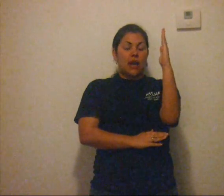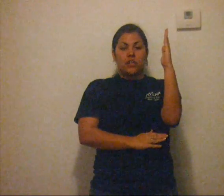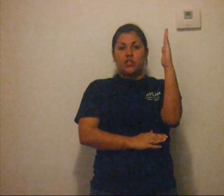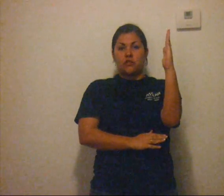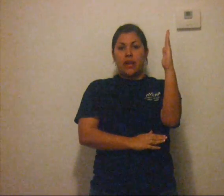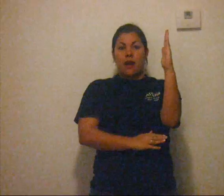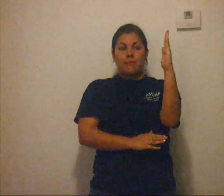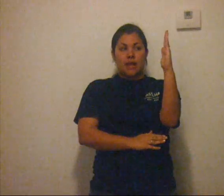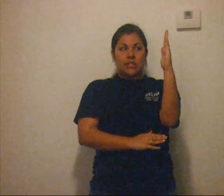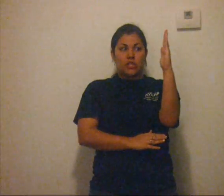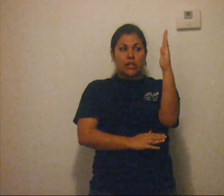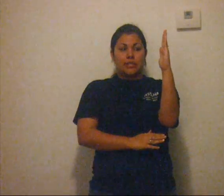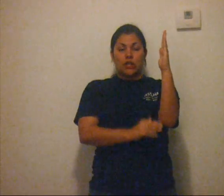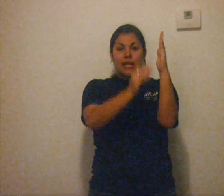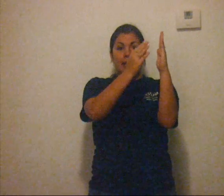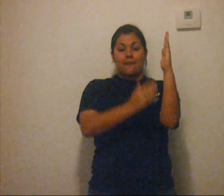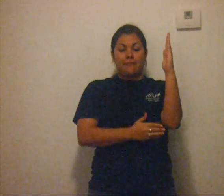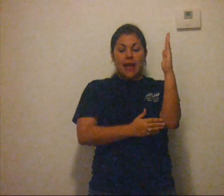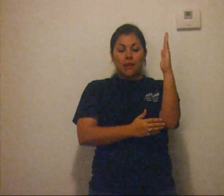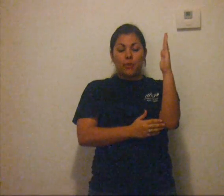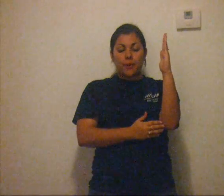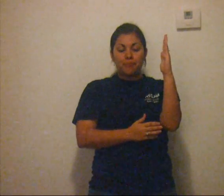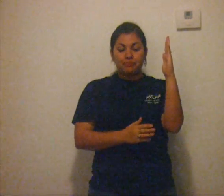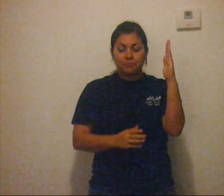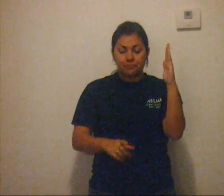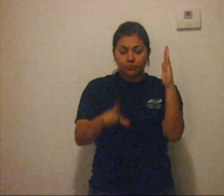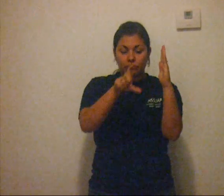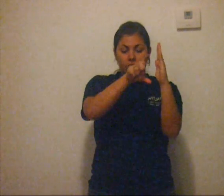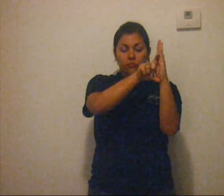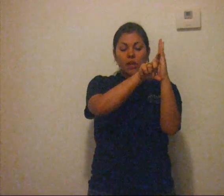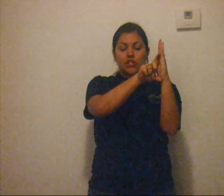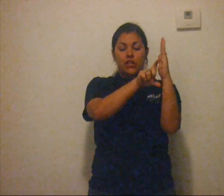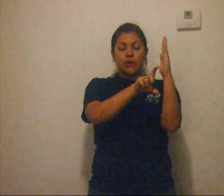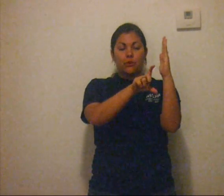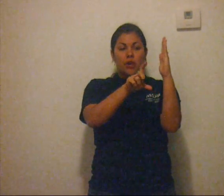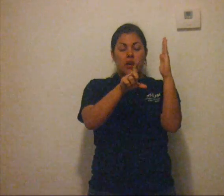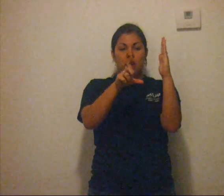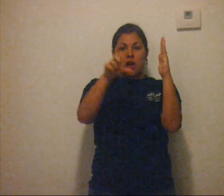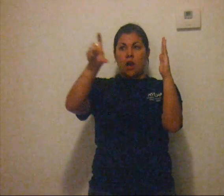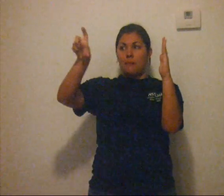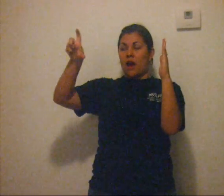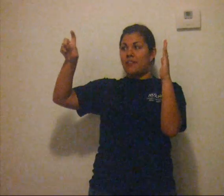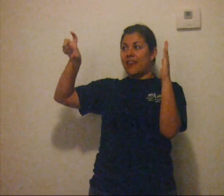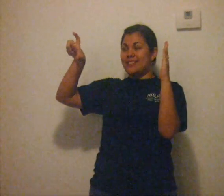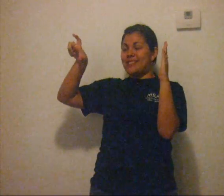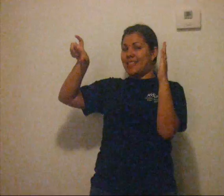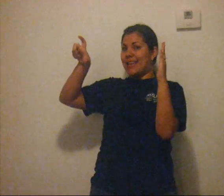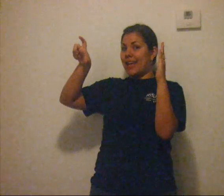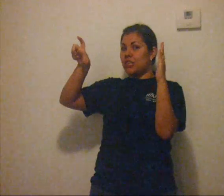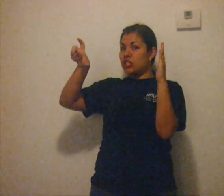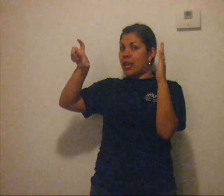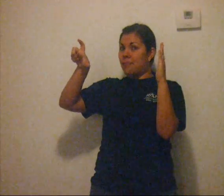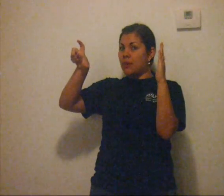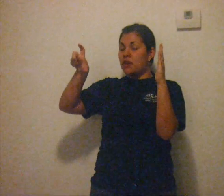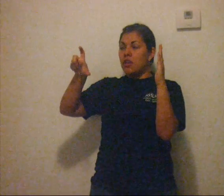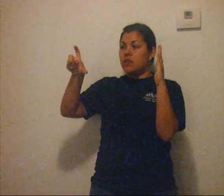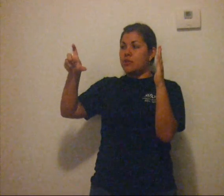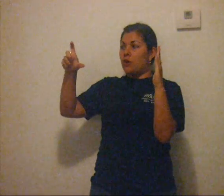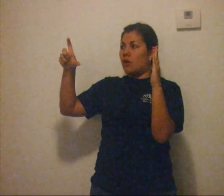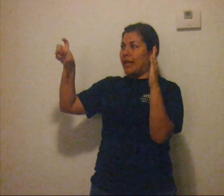kind of straight up 90 degrees, looking like a flagpole, to a modified C hand shape, so like